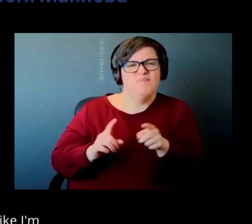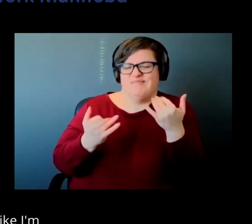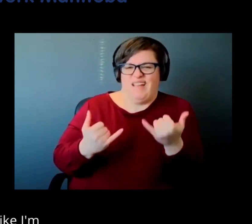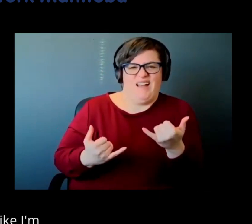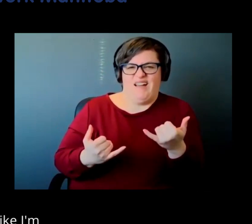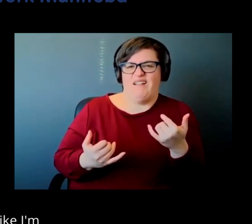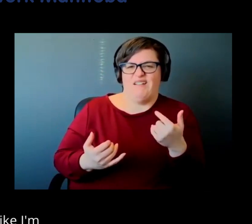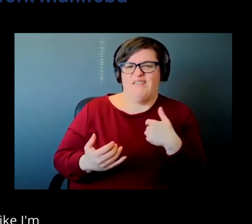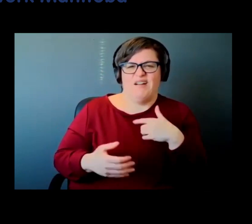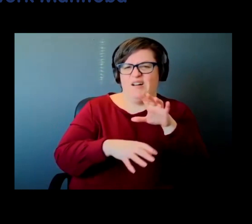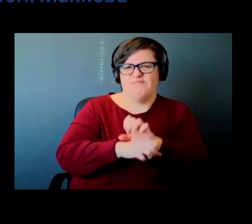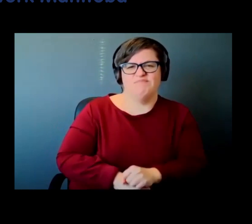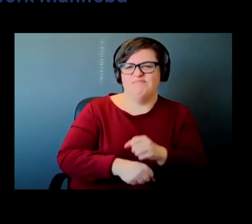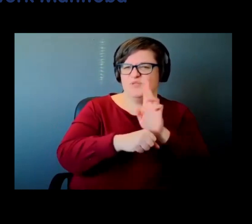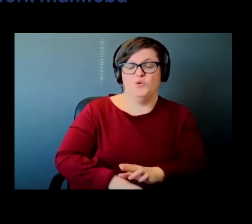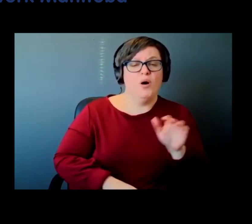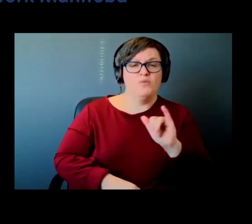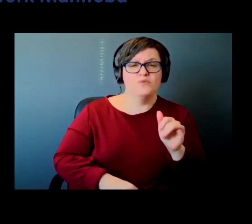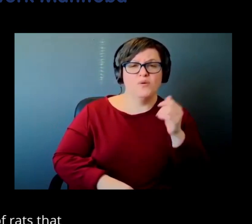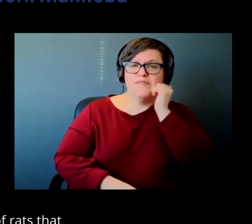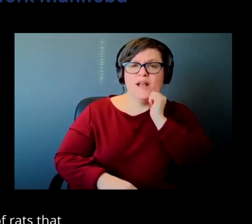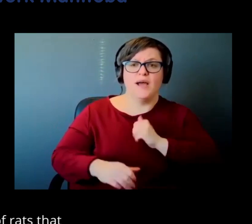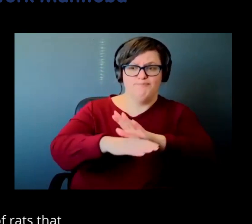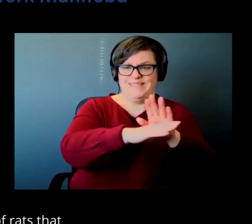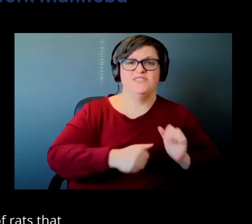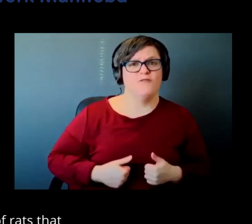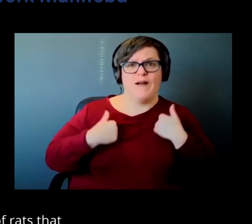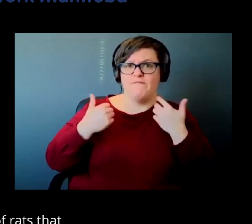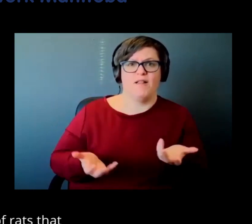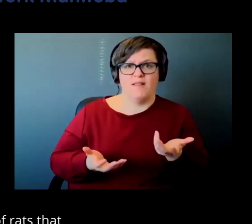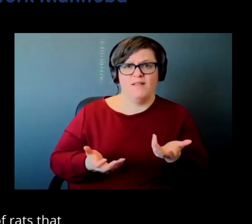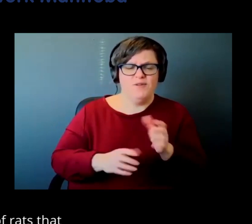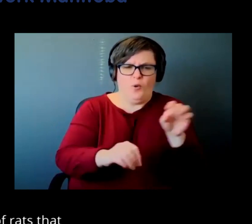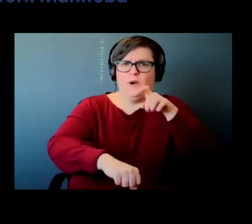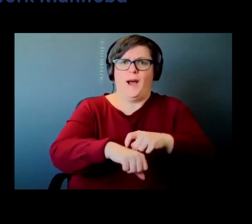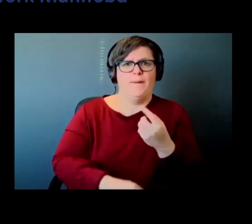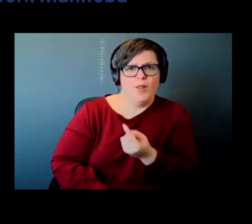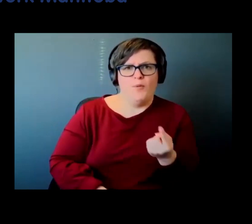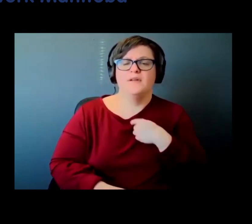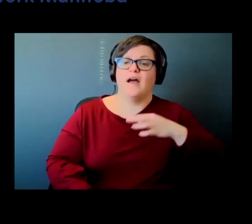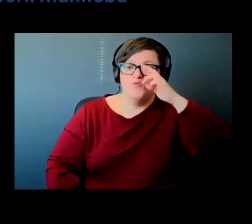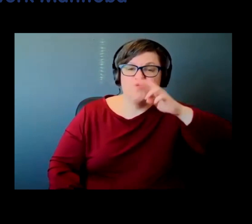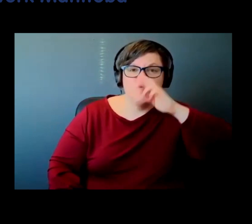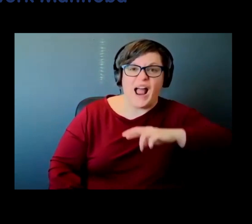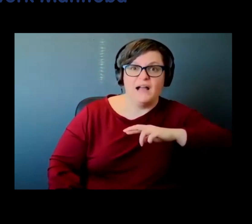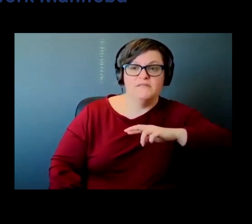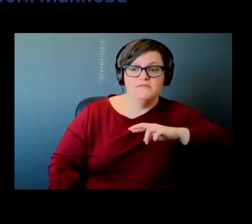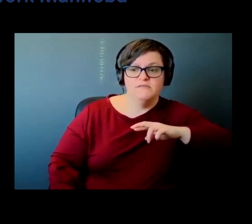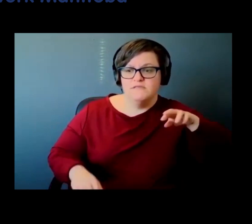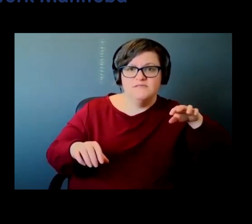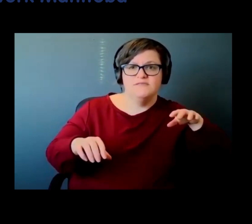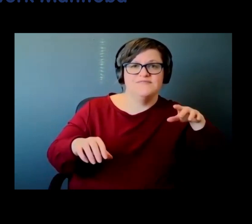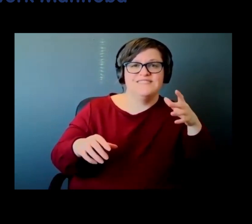so busy in survival mode that there's no time to be lonely. Heck, I got a lot of rats that like to crawl under the van, so I'm not